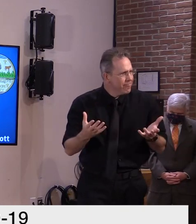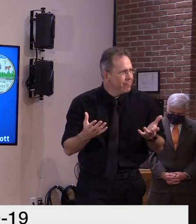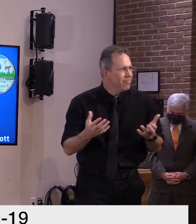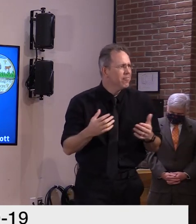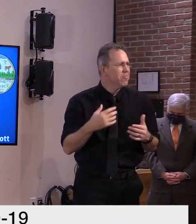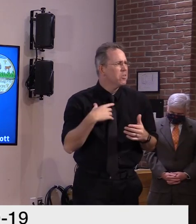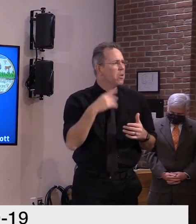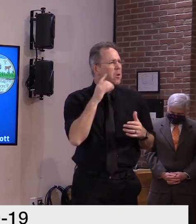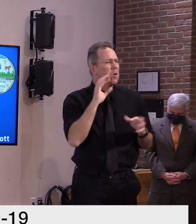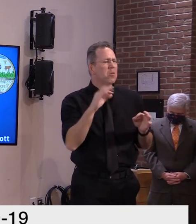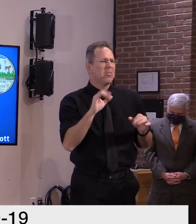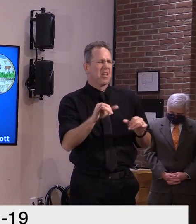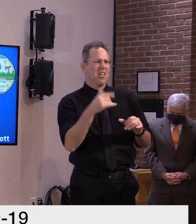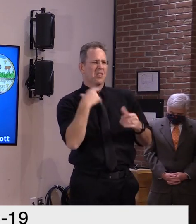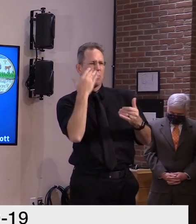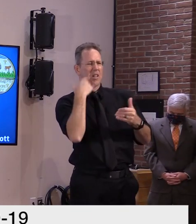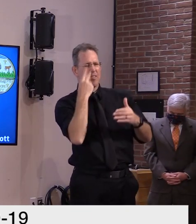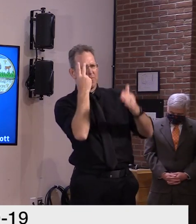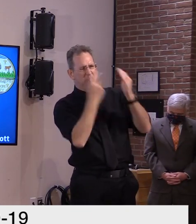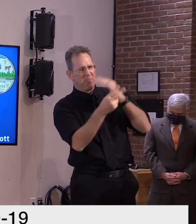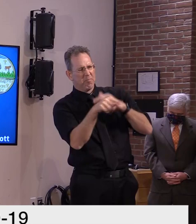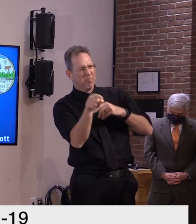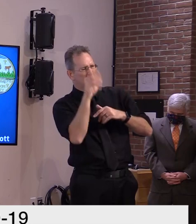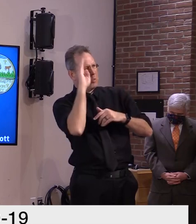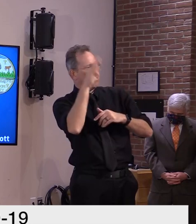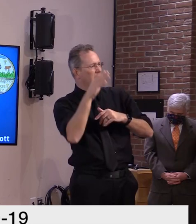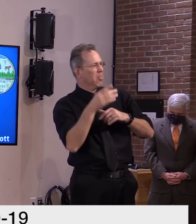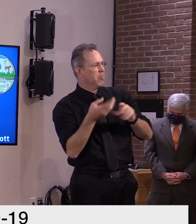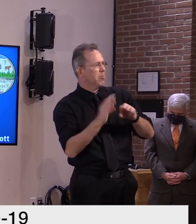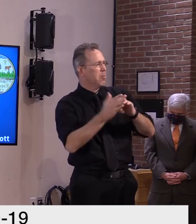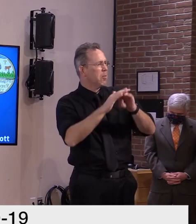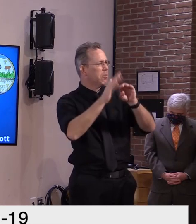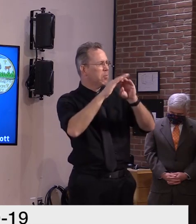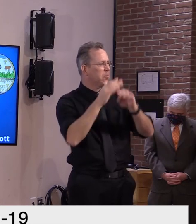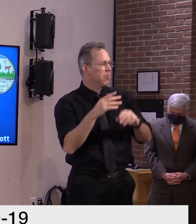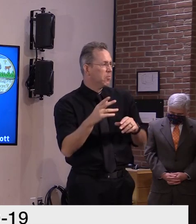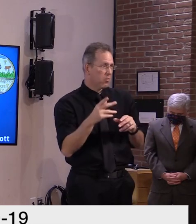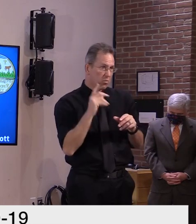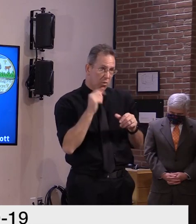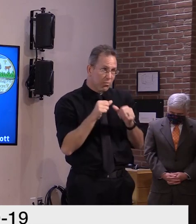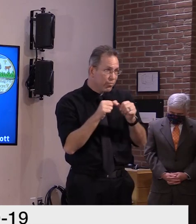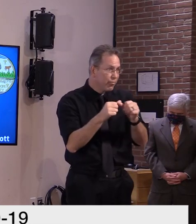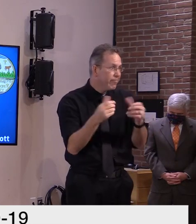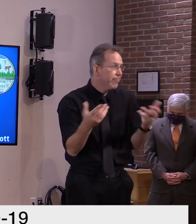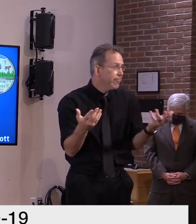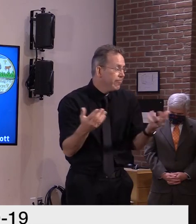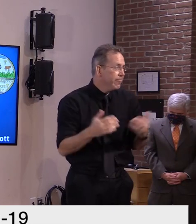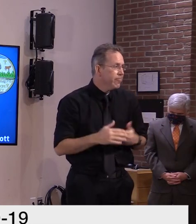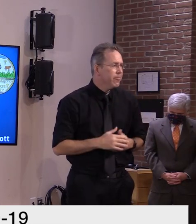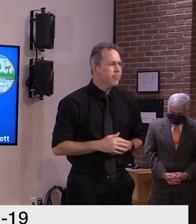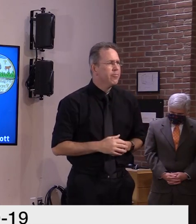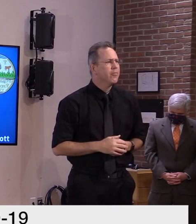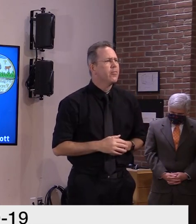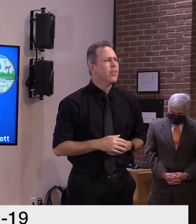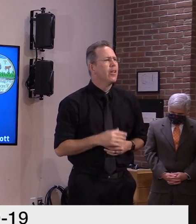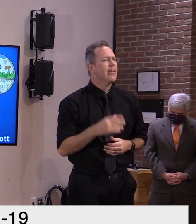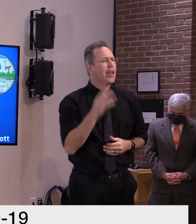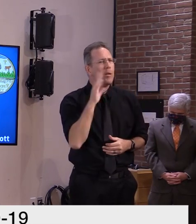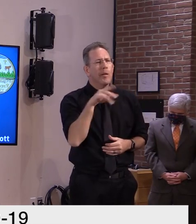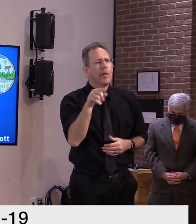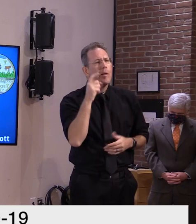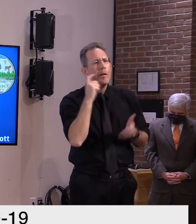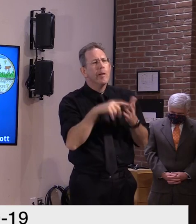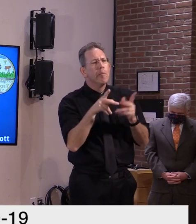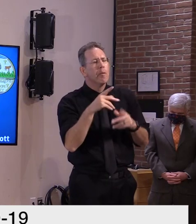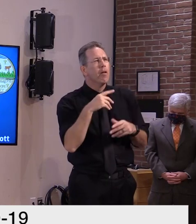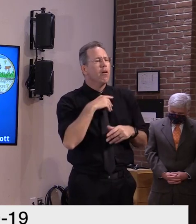but again, it's a matter of trying not to let your guard down at every moment because that one time you do could put